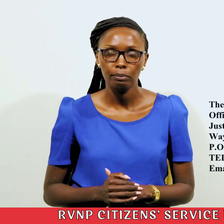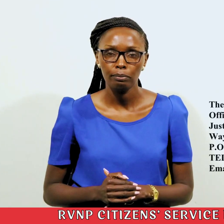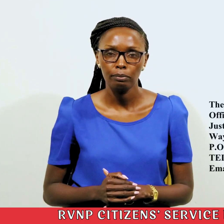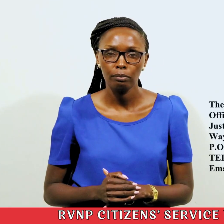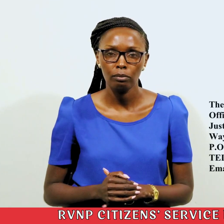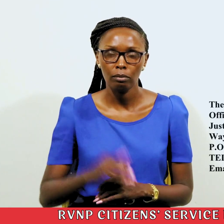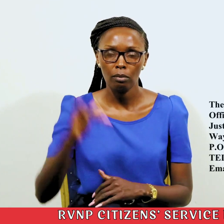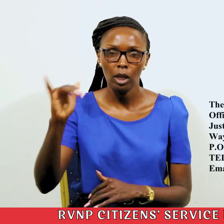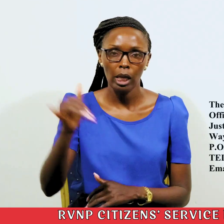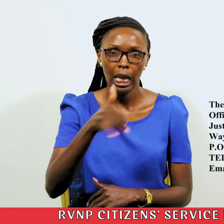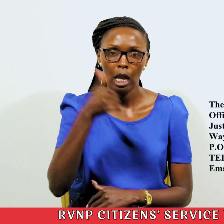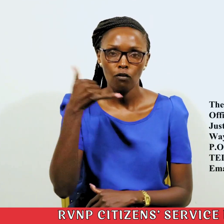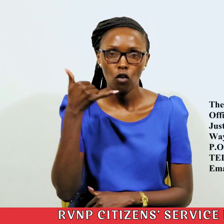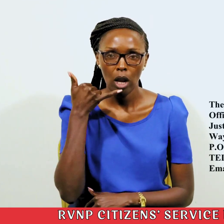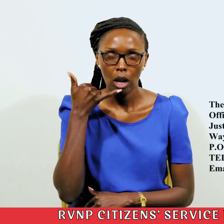Telephone